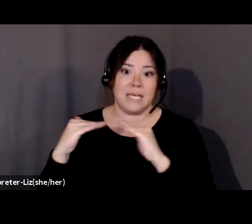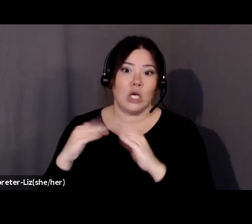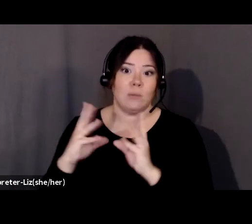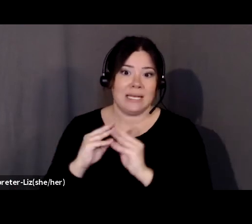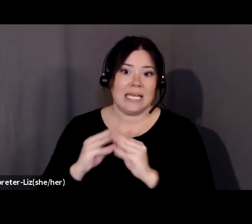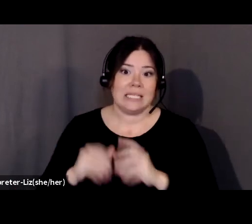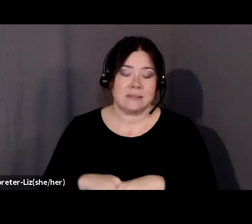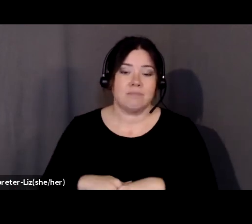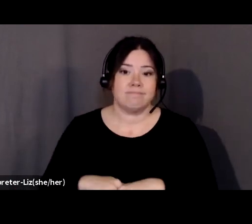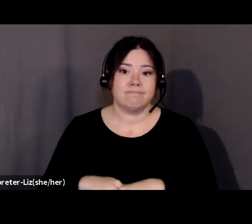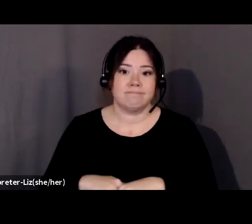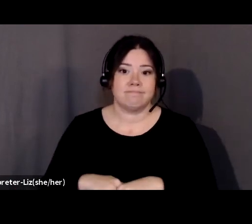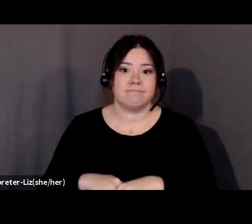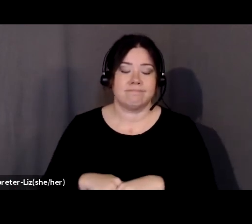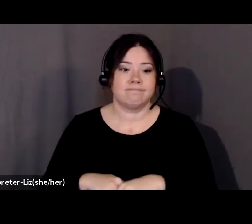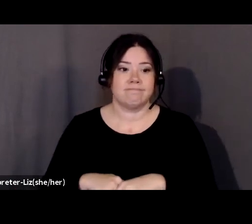meetings. So